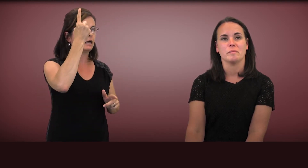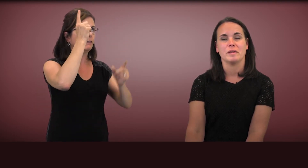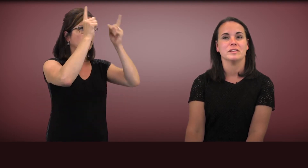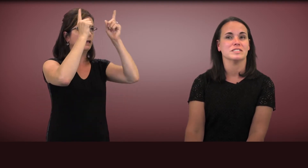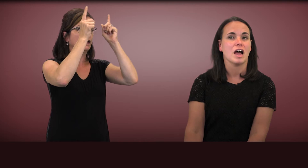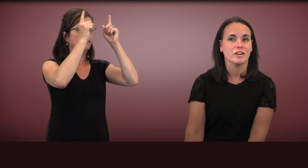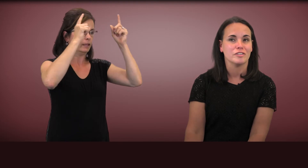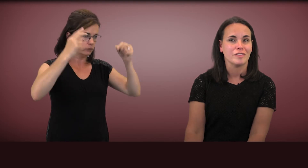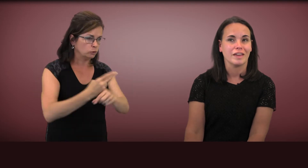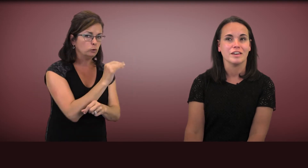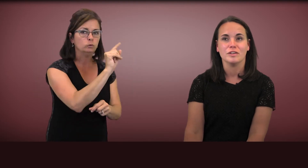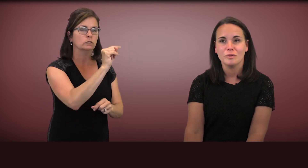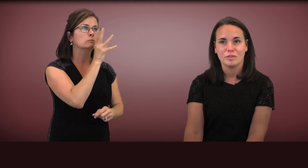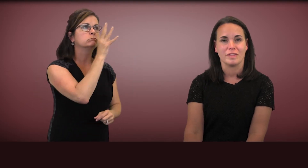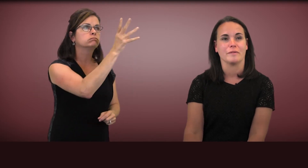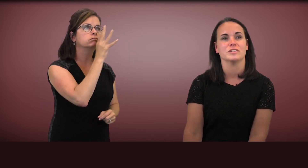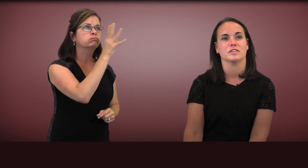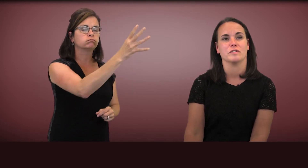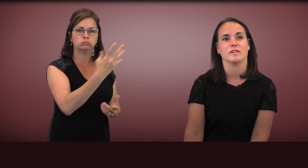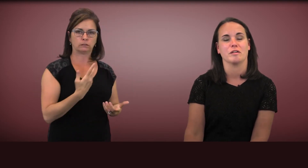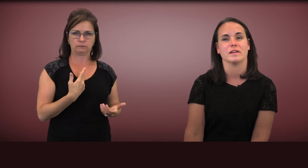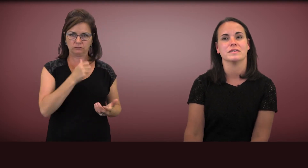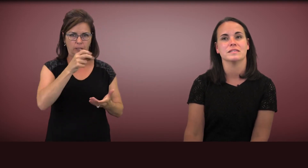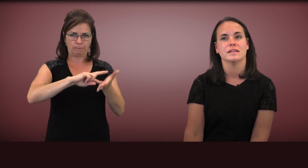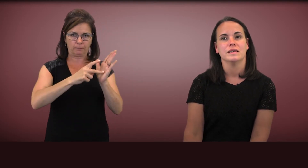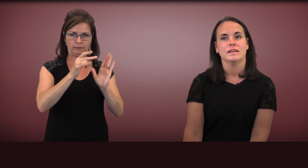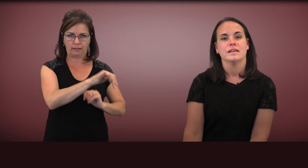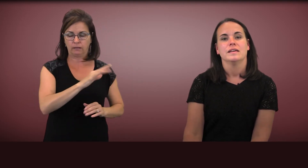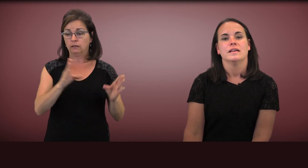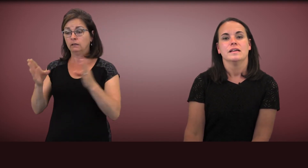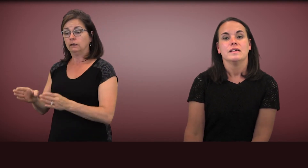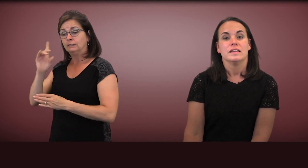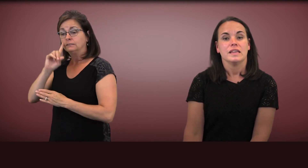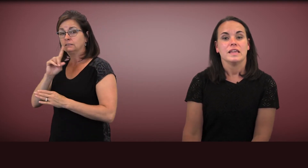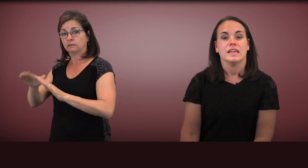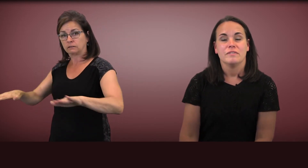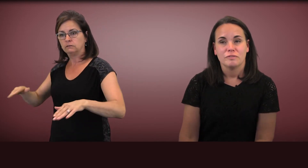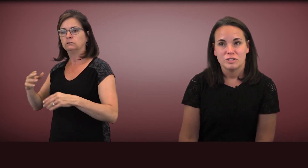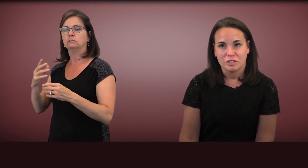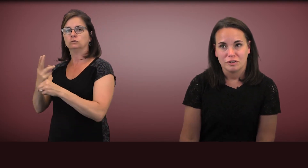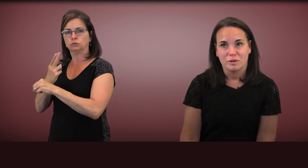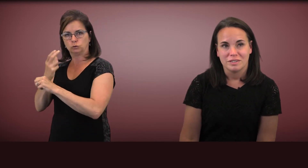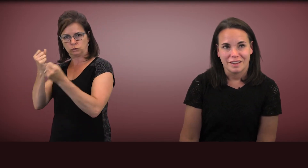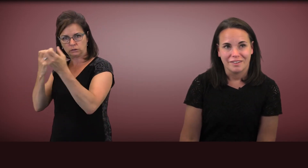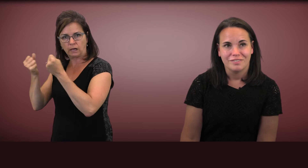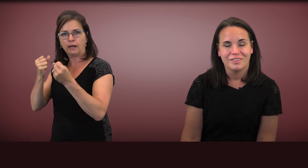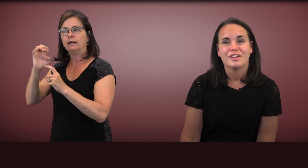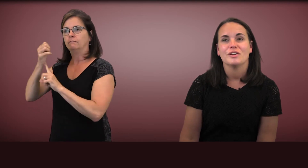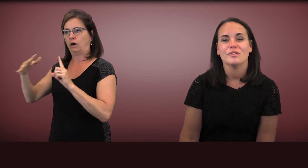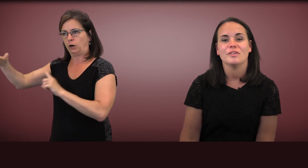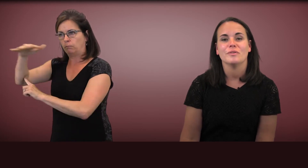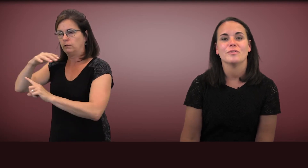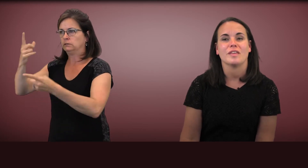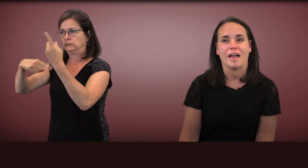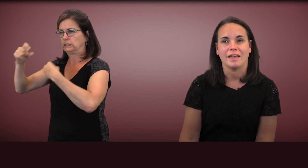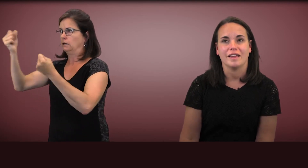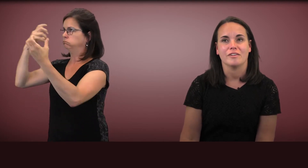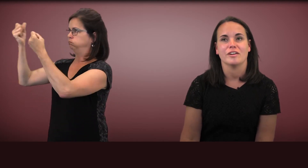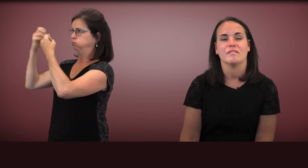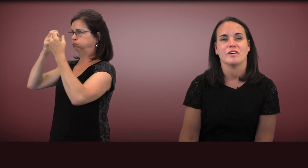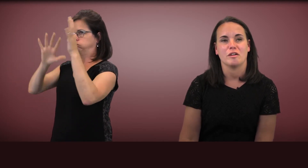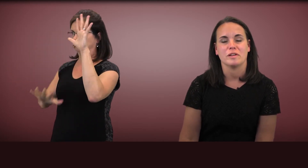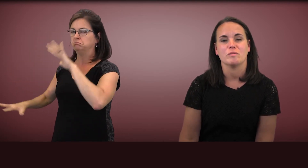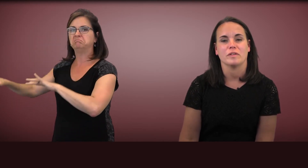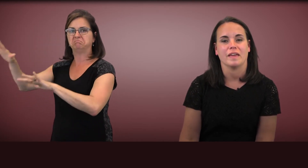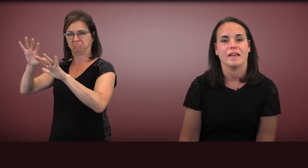mean that you're going to be able to understand and use the language in your environment. Even for children who are deaf, who use sign and